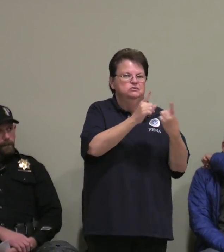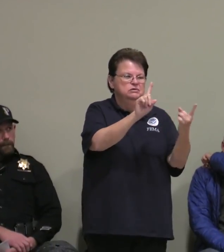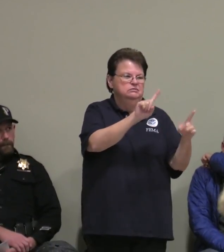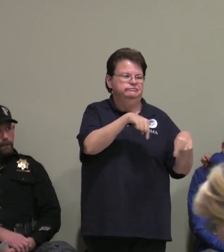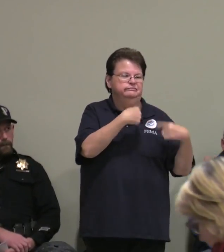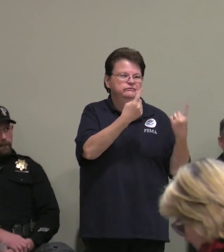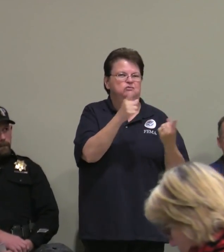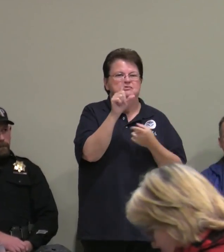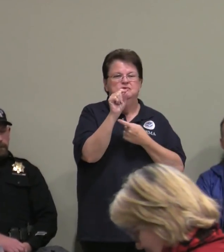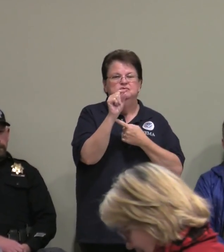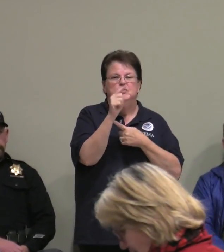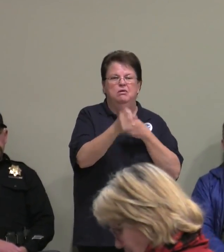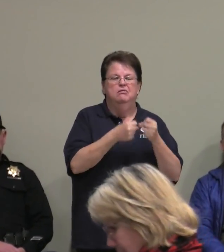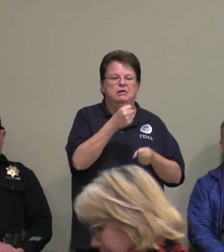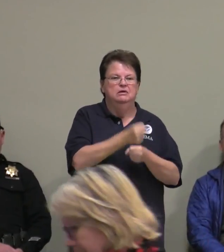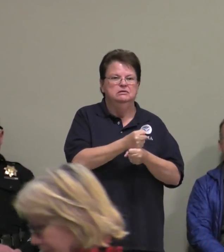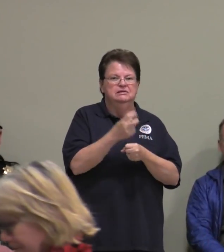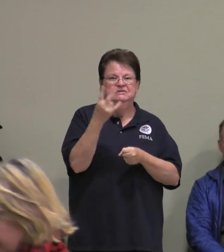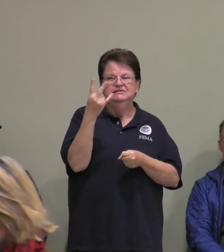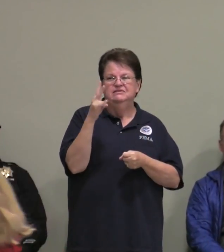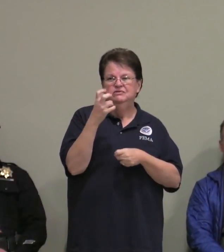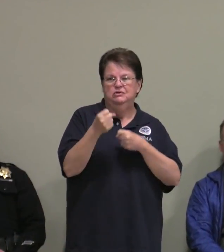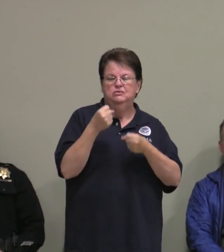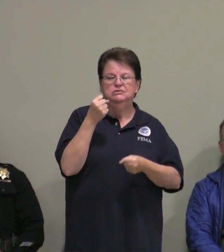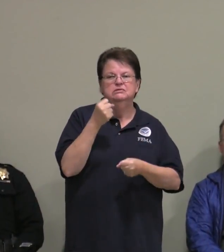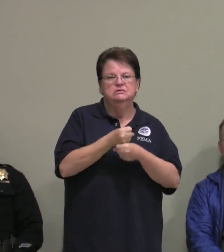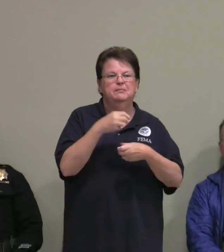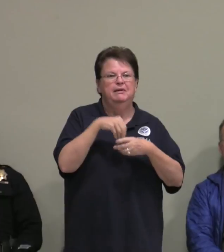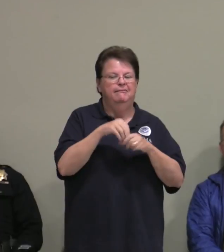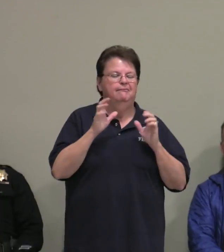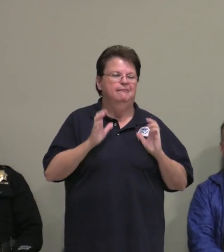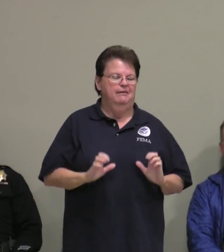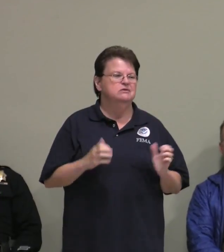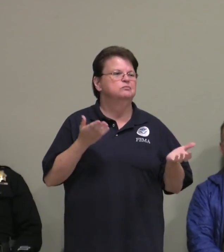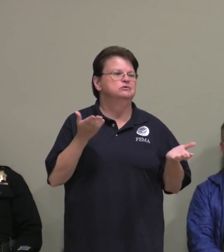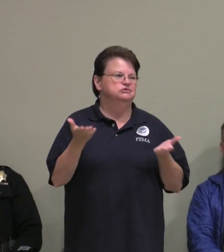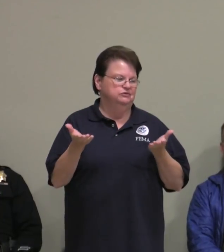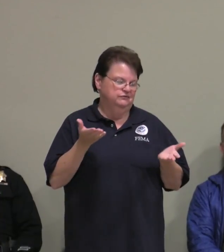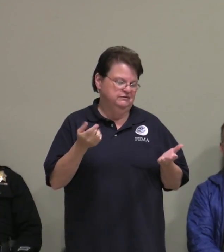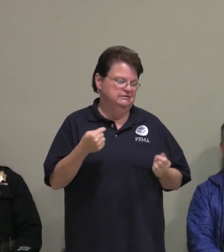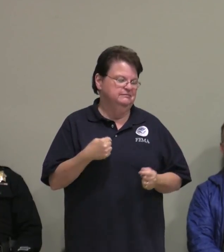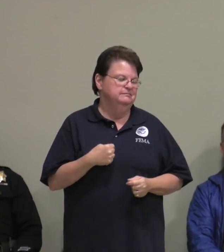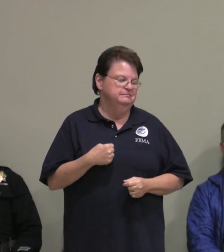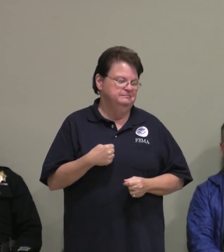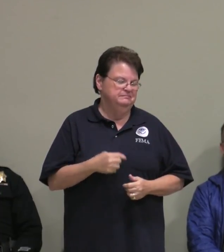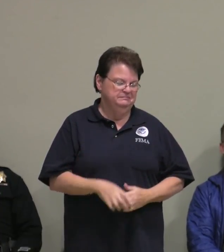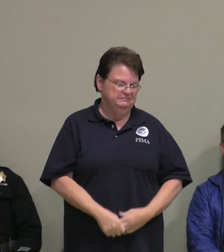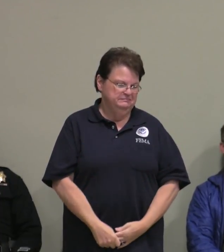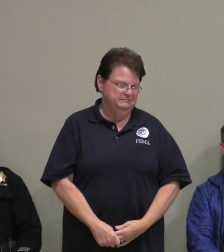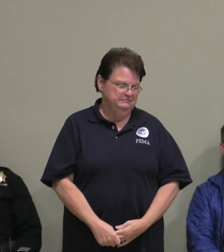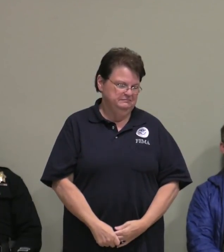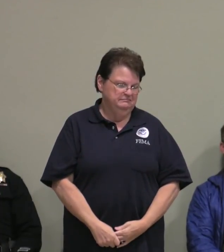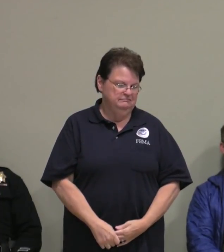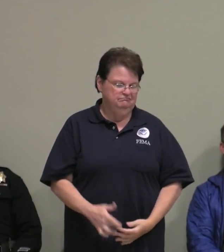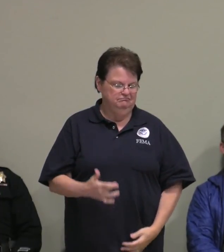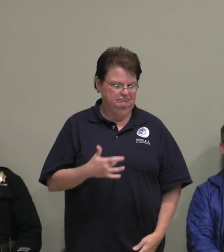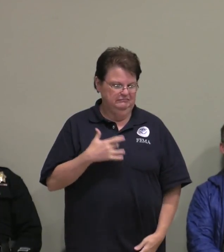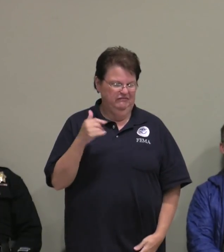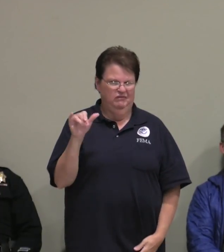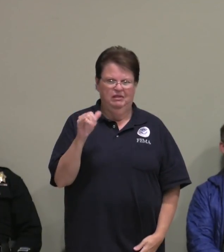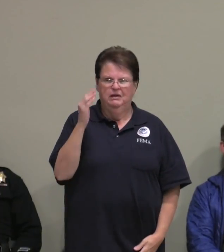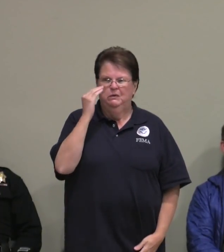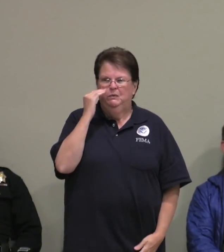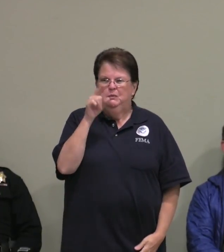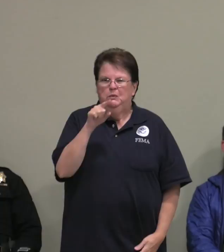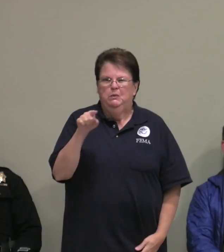almost 20 years. 17 of those years has been in customer service. And so I feel like I know